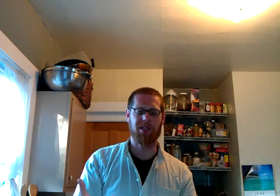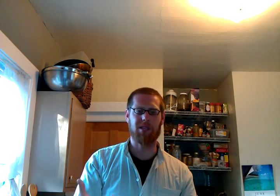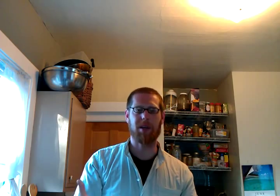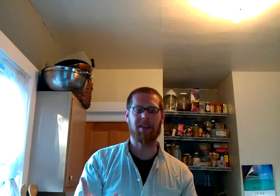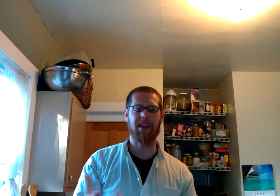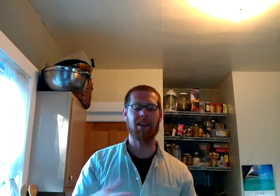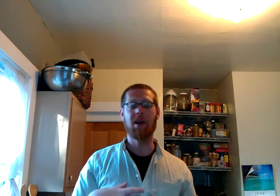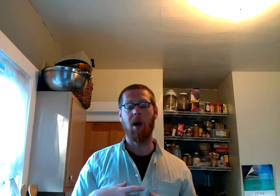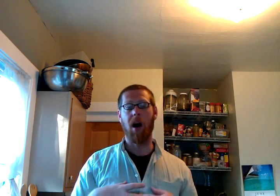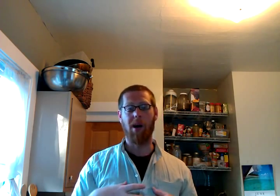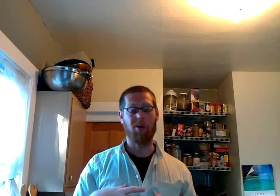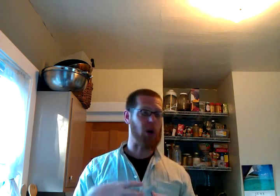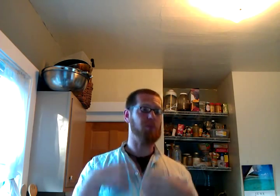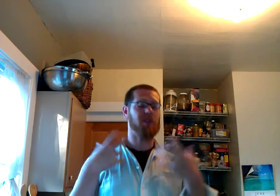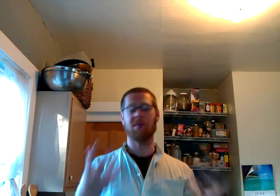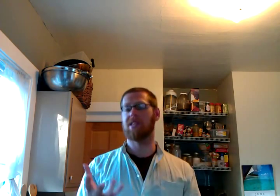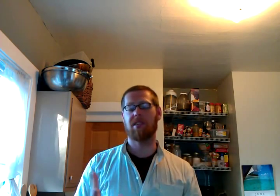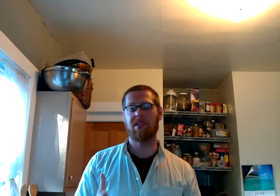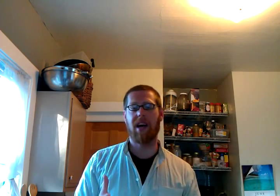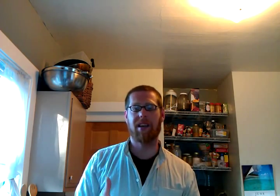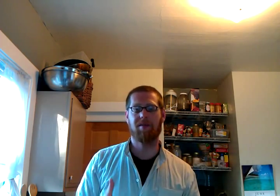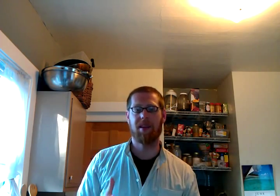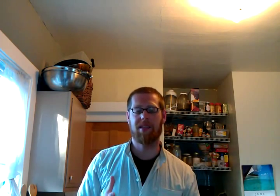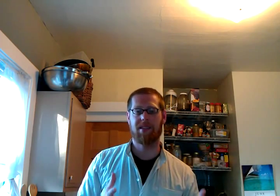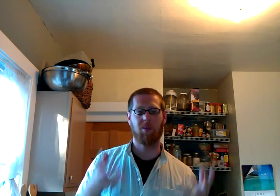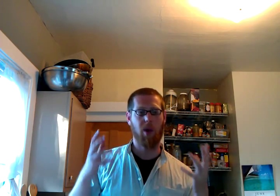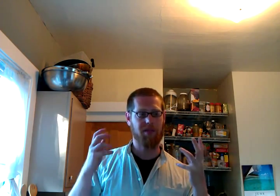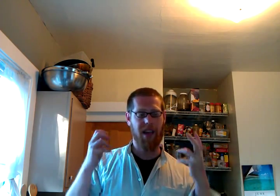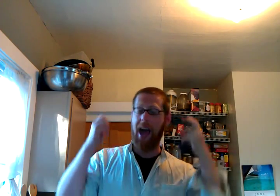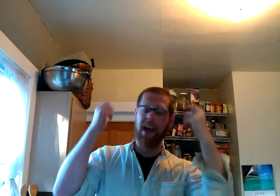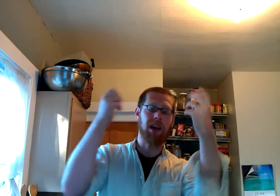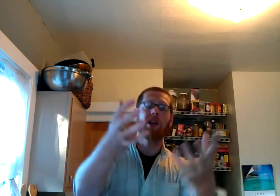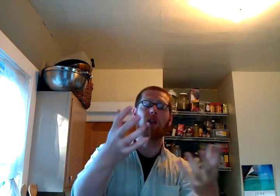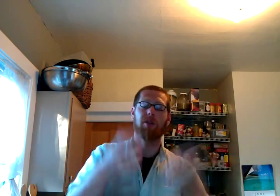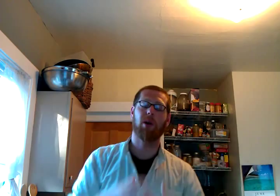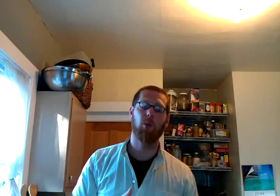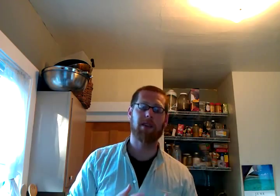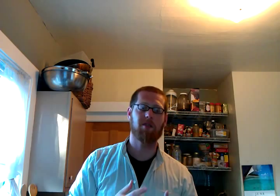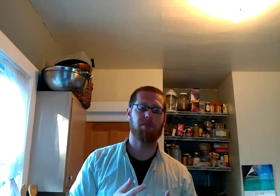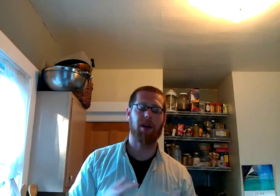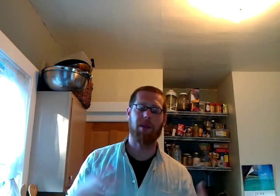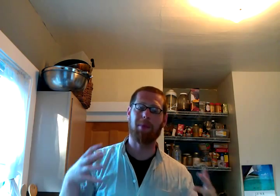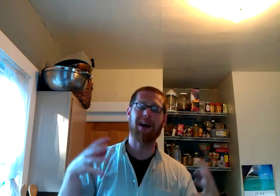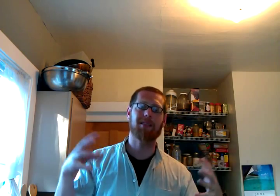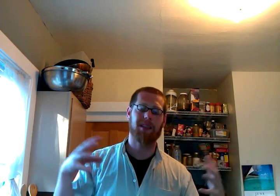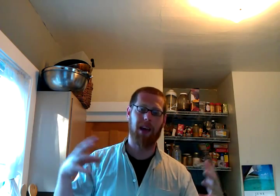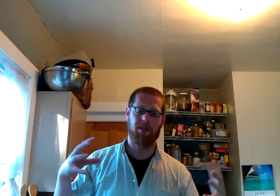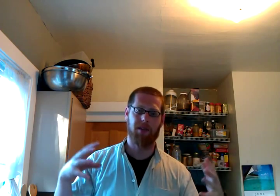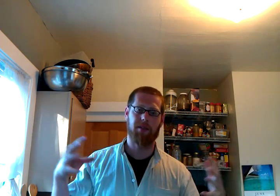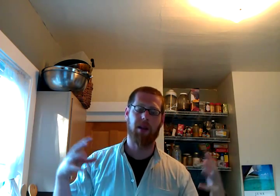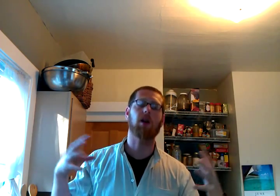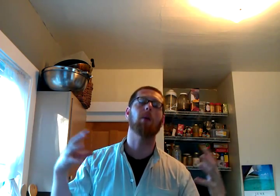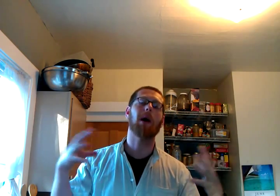big tent, I would hope that the Religious Society of Friends has some way of saying, hey, look, there are ways of prayer that bind us together that aren't about